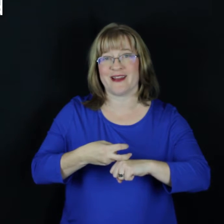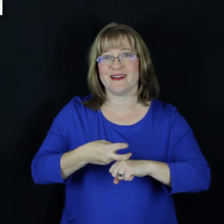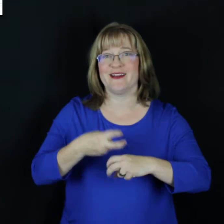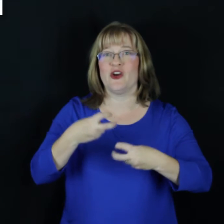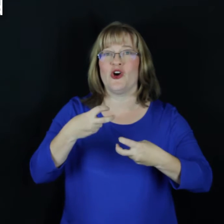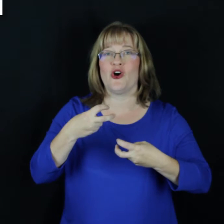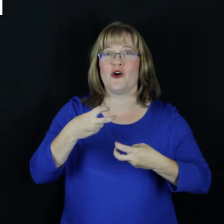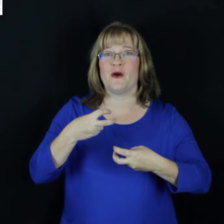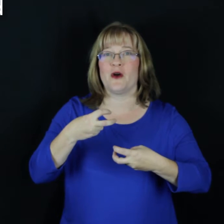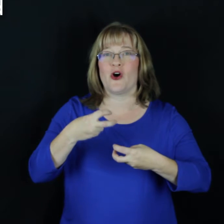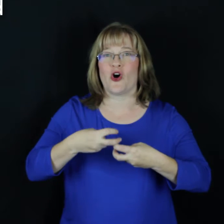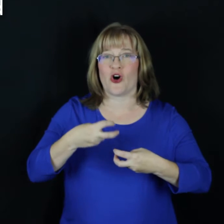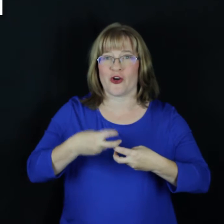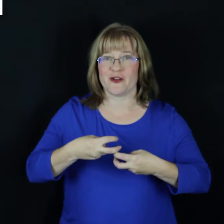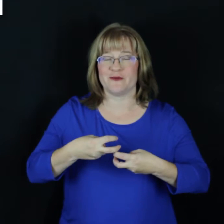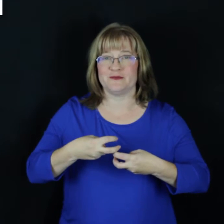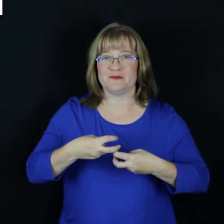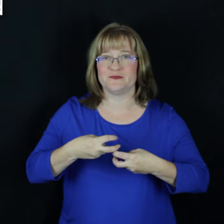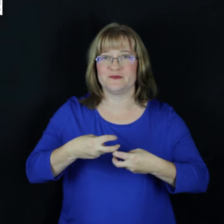Okay? Hard.